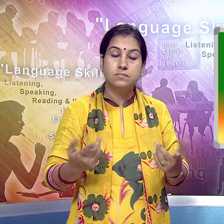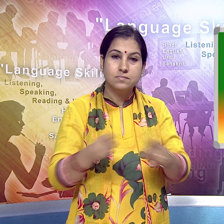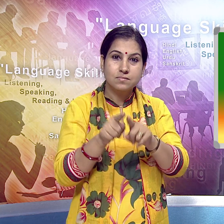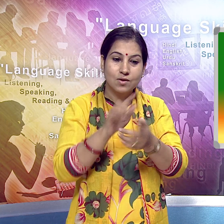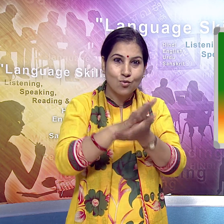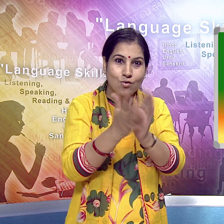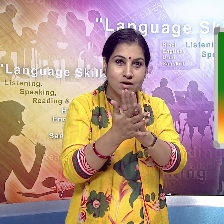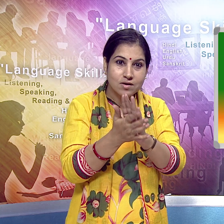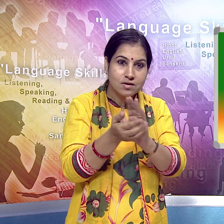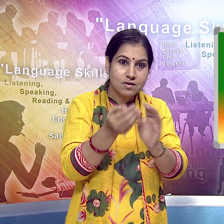roti.